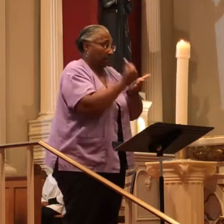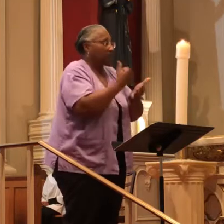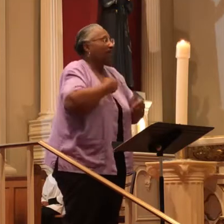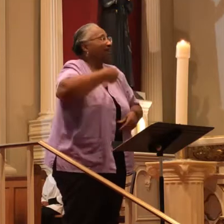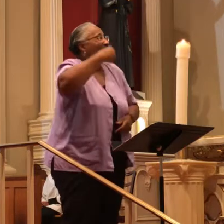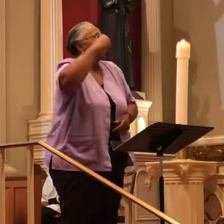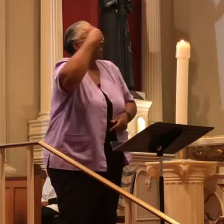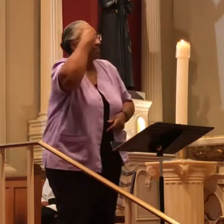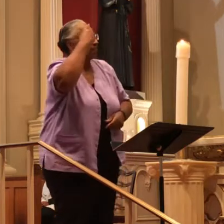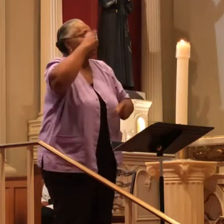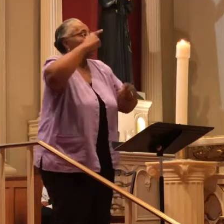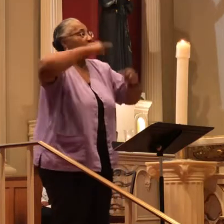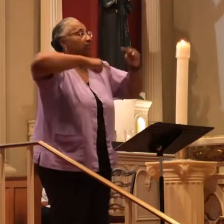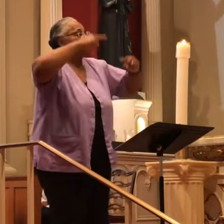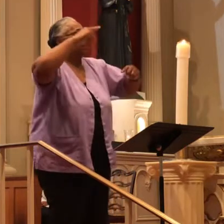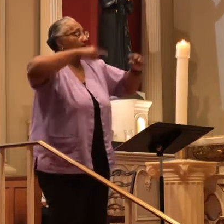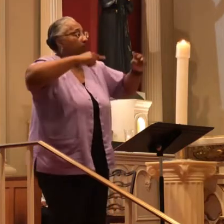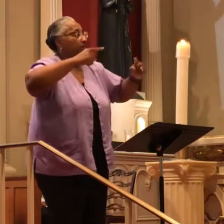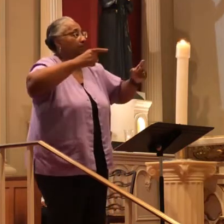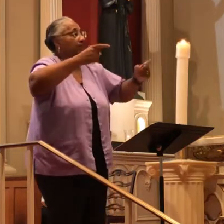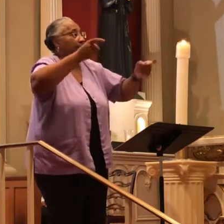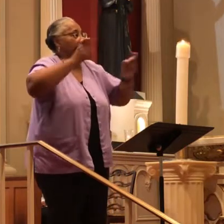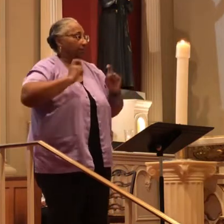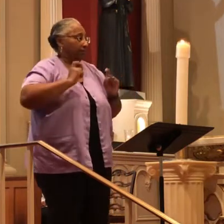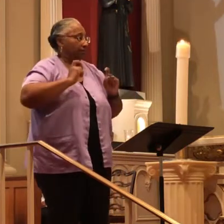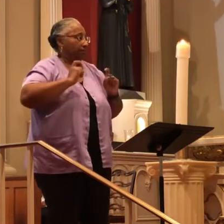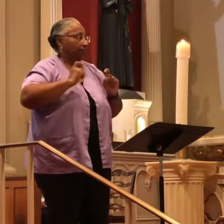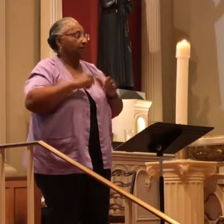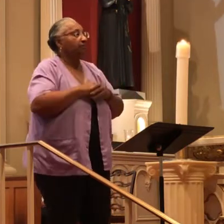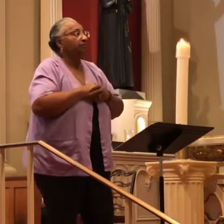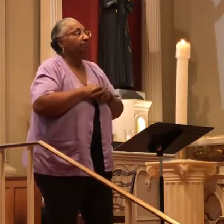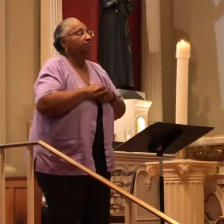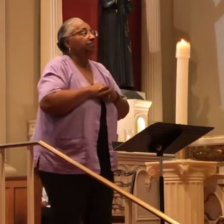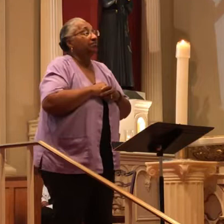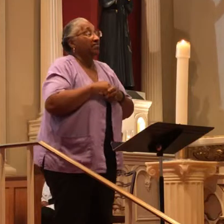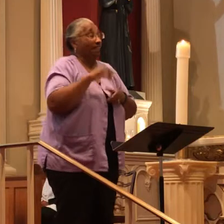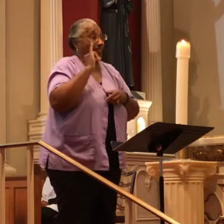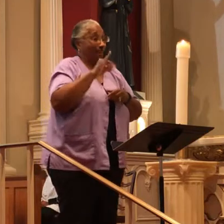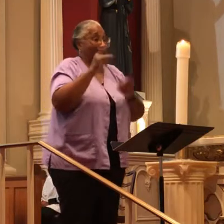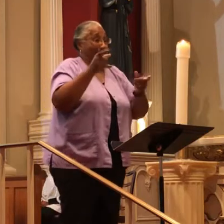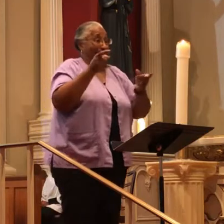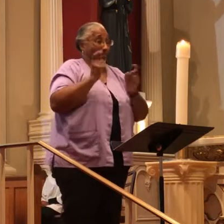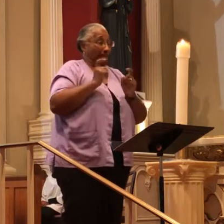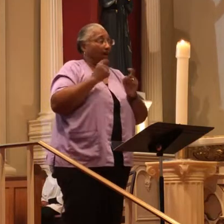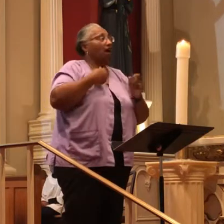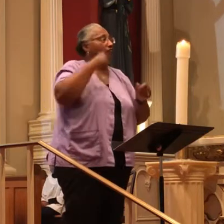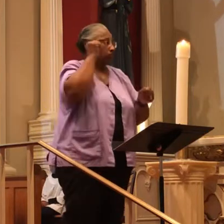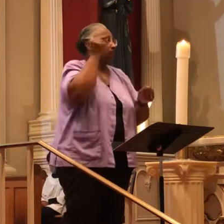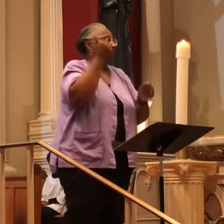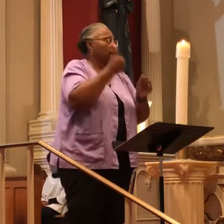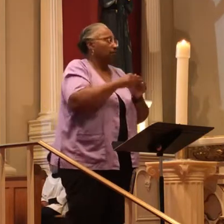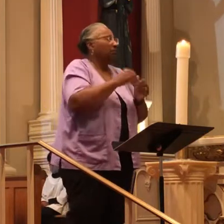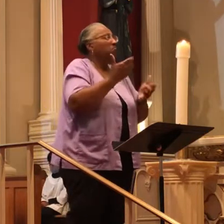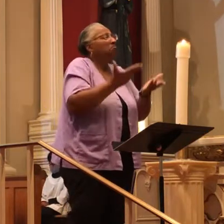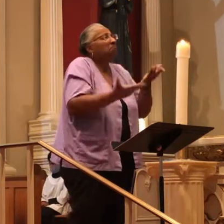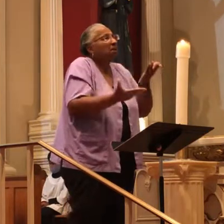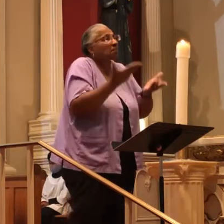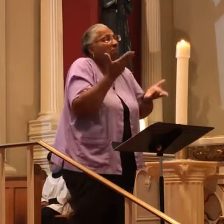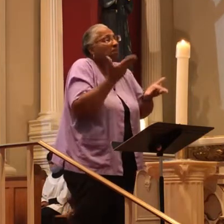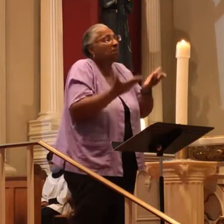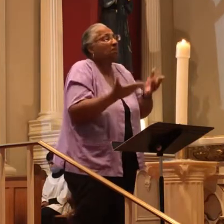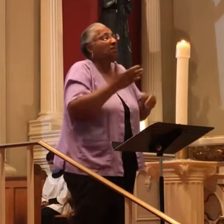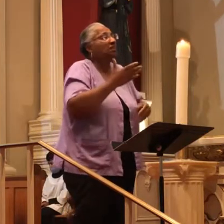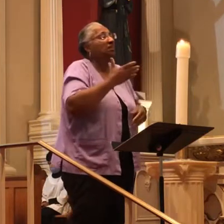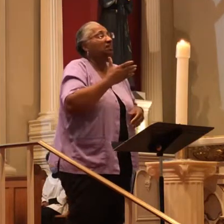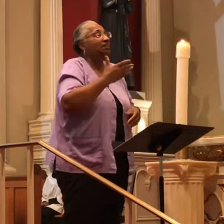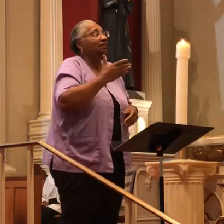we like to get as a gift. And that was the gift that I remember, and perhaps it's the experience of many people, that